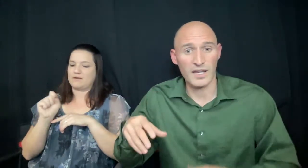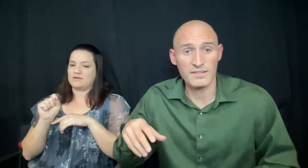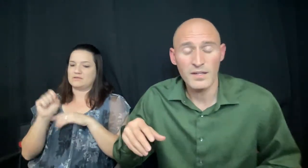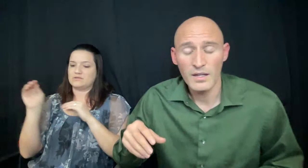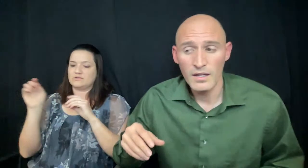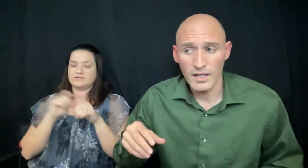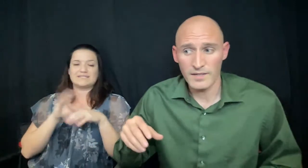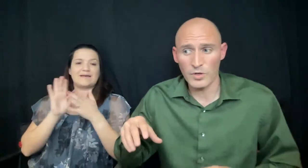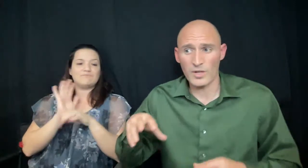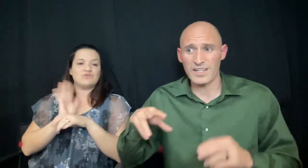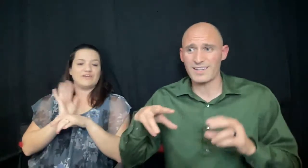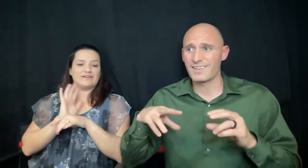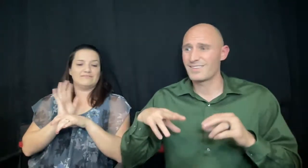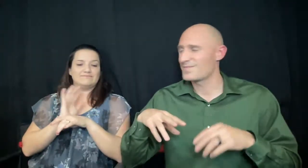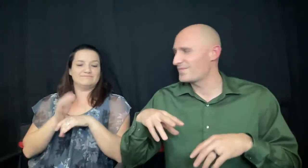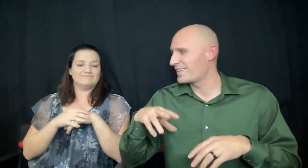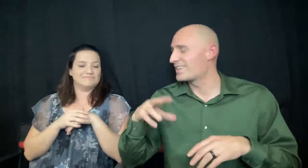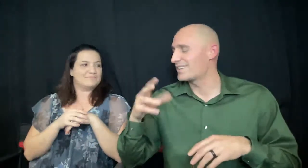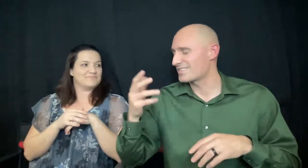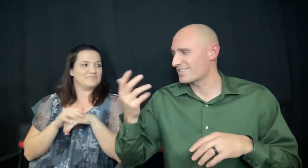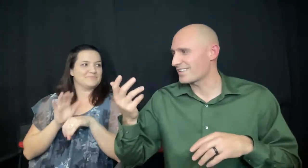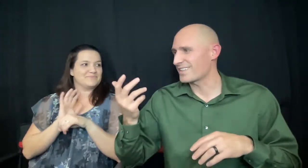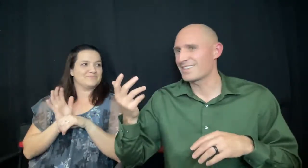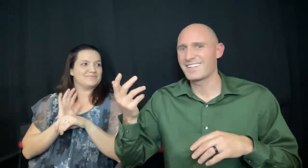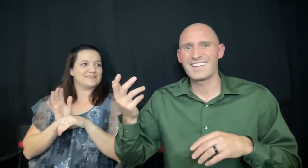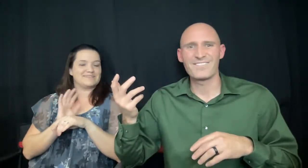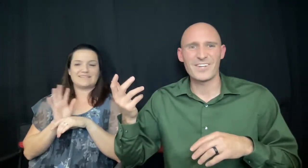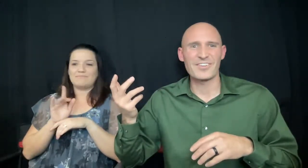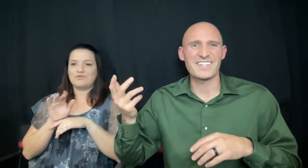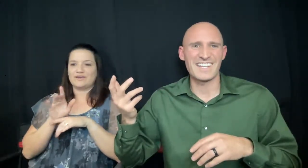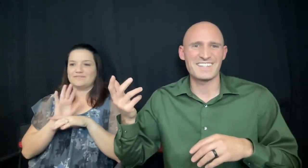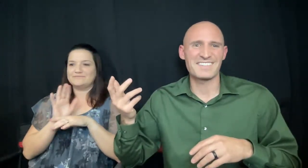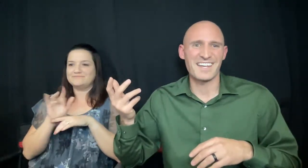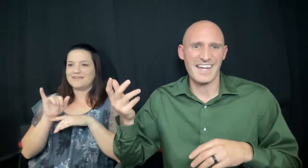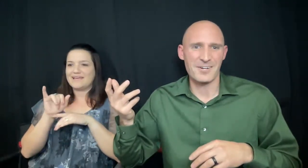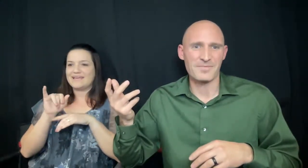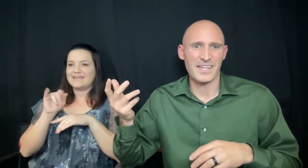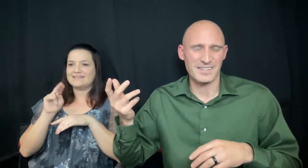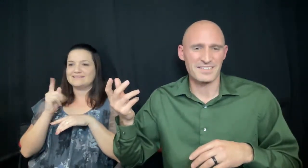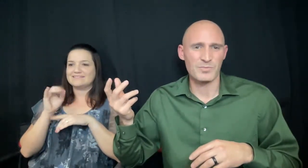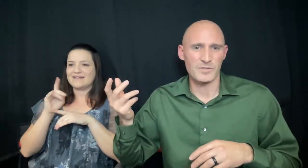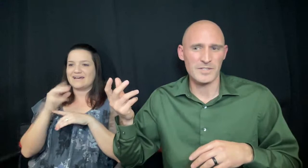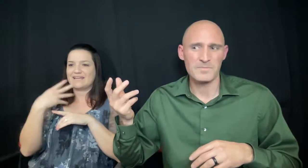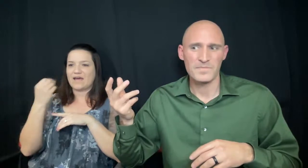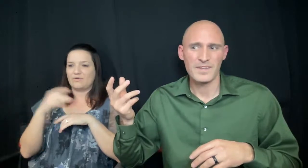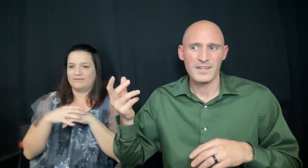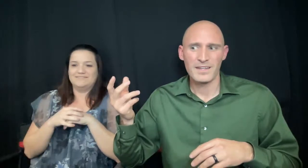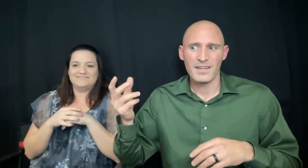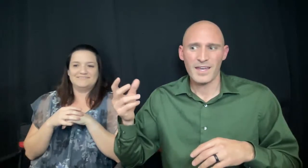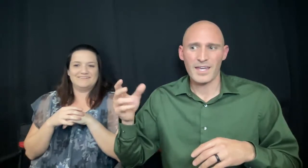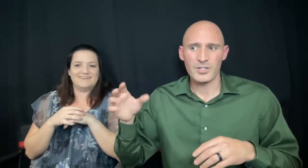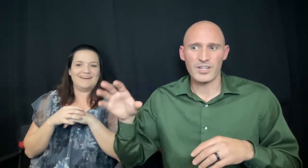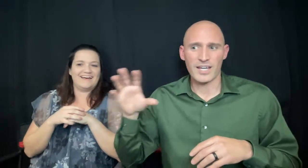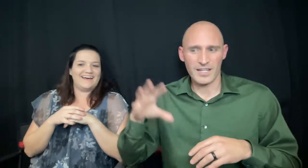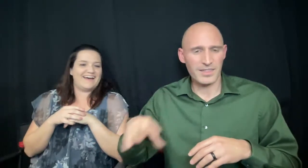neocortex. And if you want to, and it's just like, if you've ever seen Inside Out, that Disney movie, And you can kind of think of